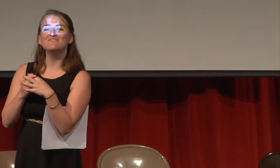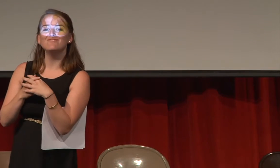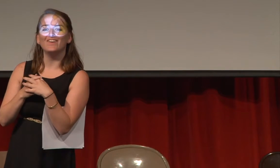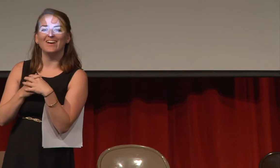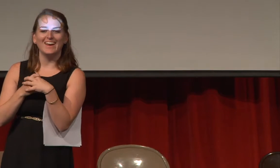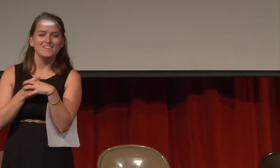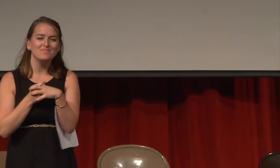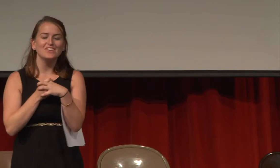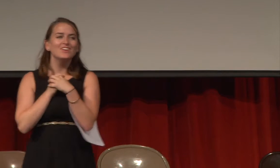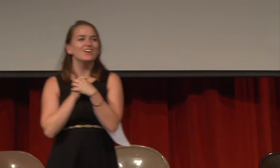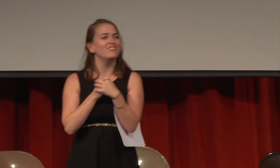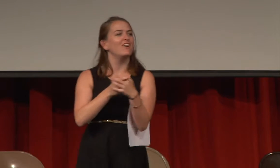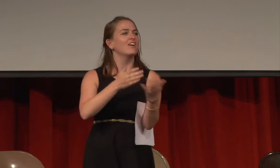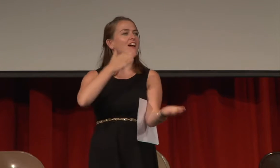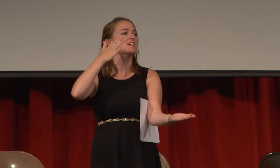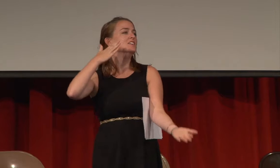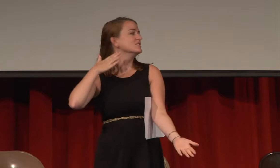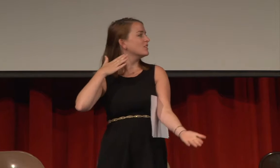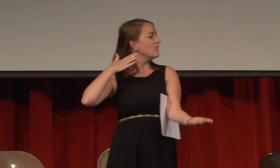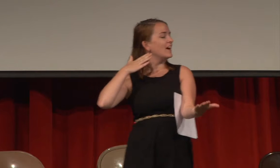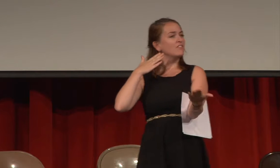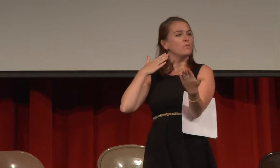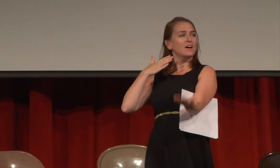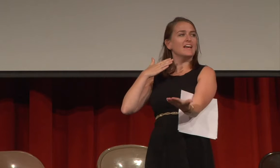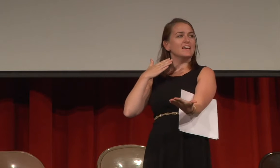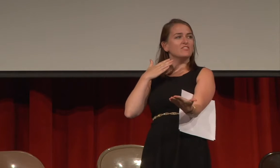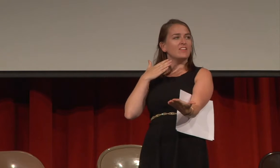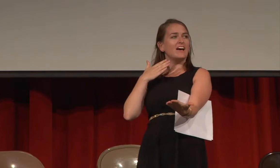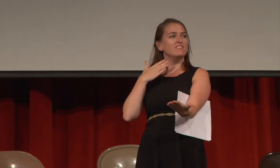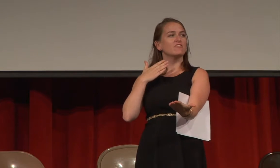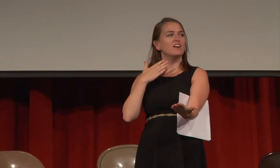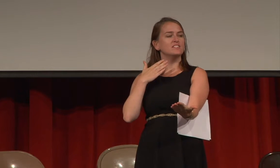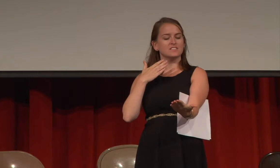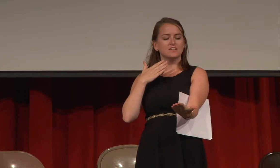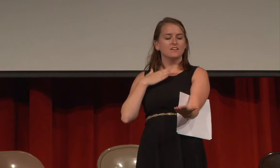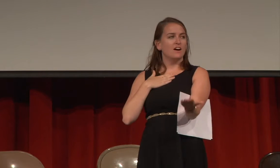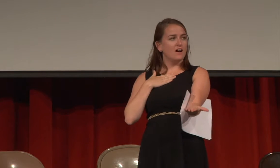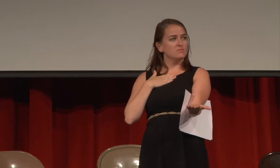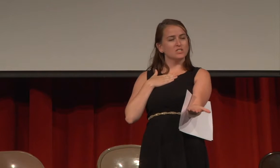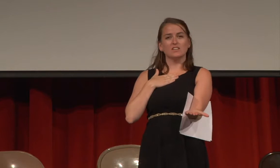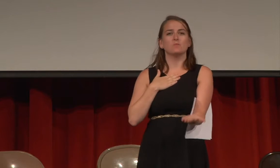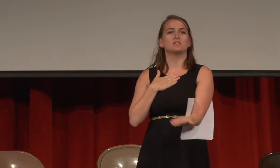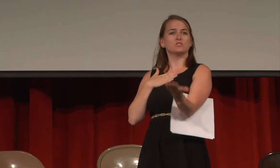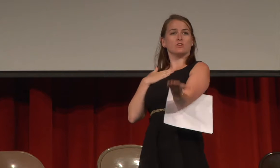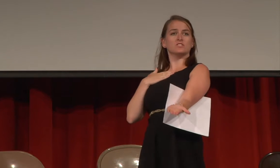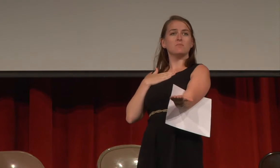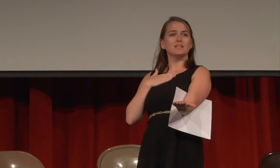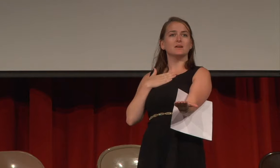Good morning. Beautiful. Okay, so we have one hand flat in front, just like you're about to serve somebody